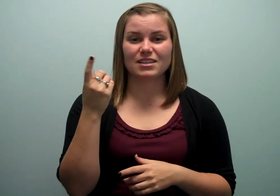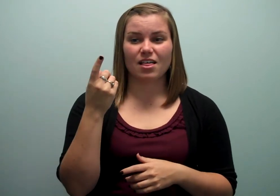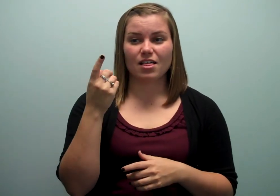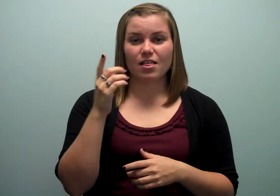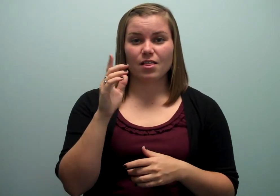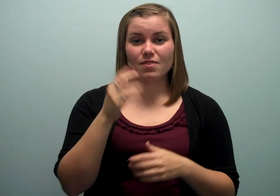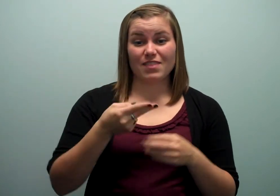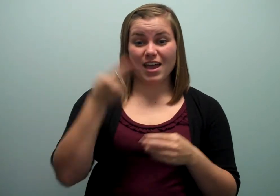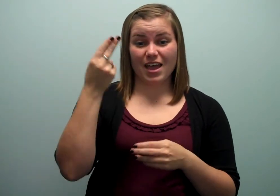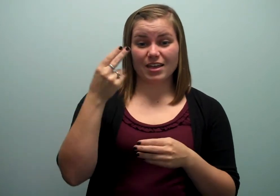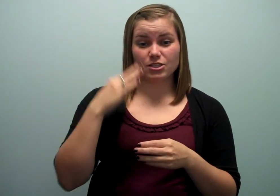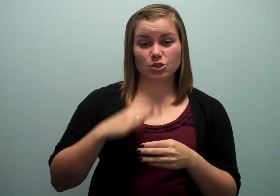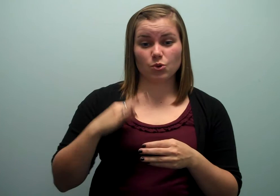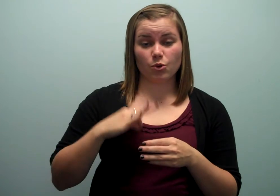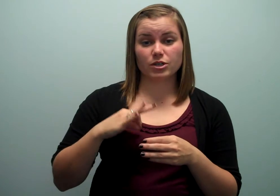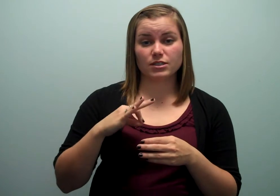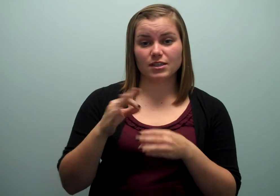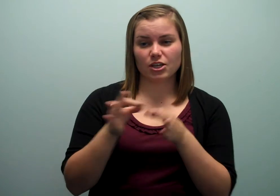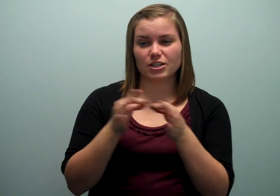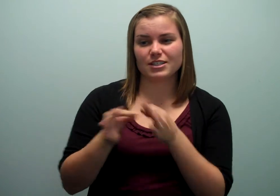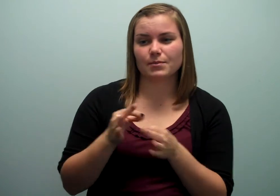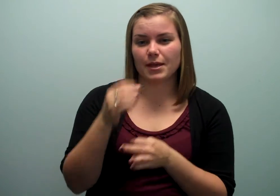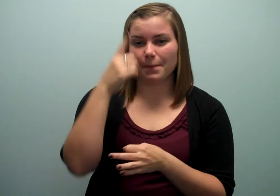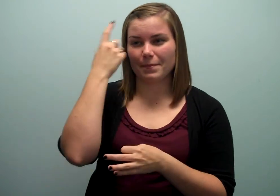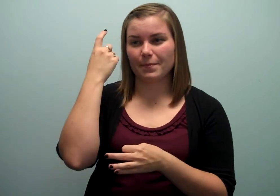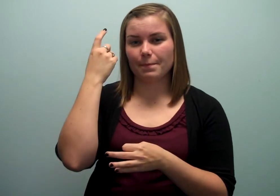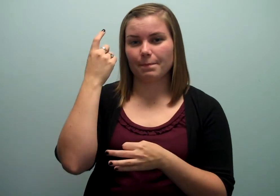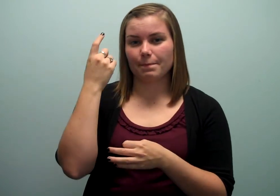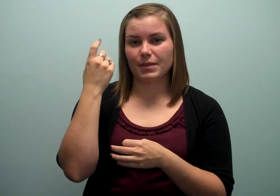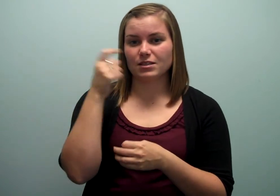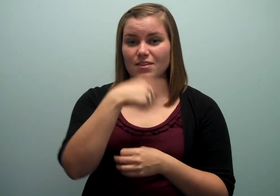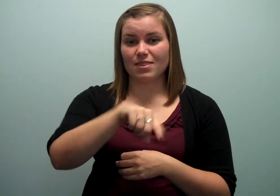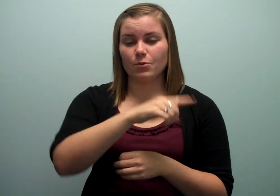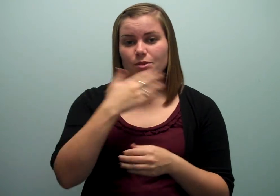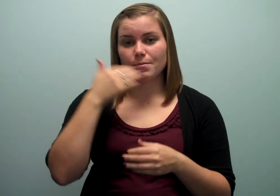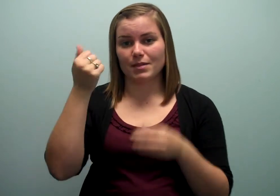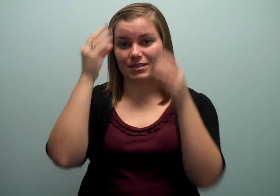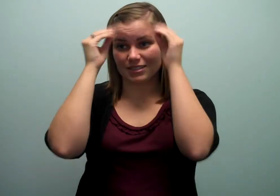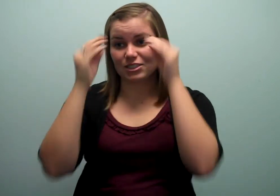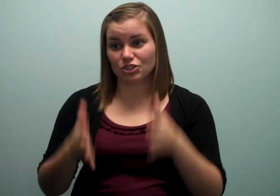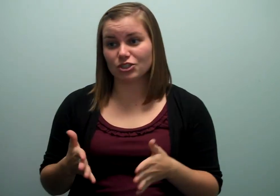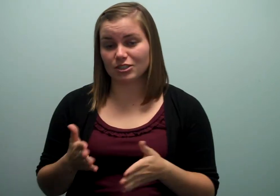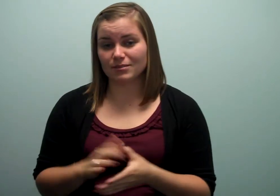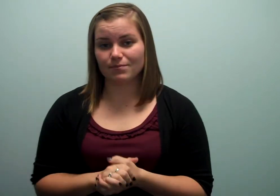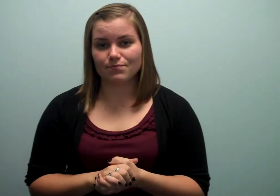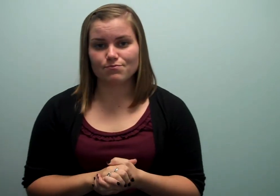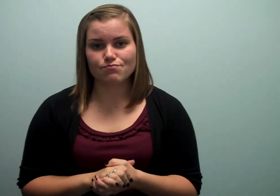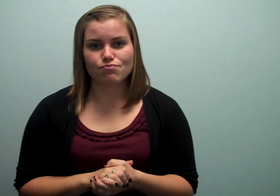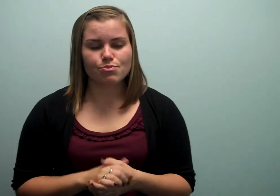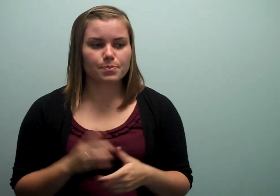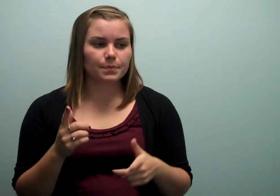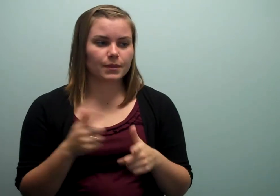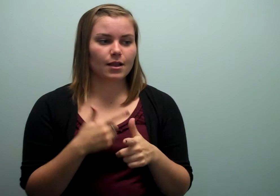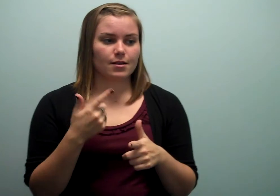scores only by the fact that they were, after all, the best teachers. Well, then the researchers informed